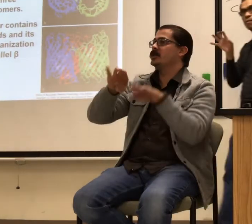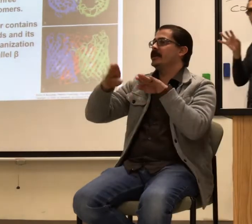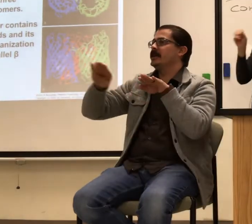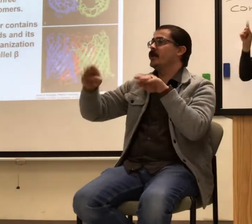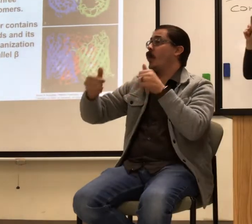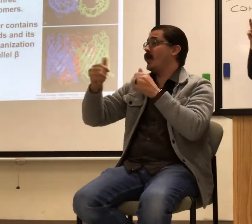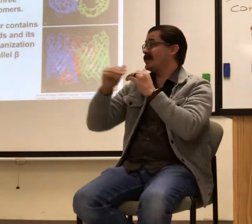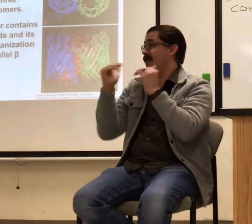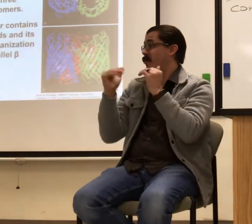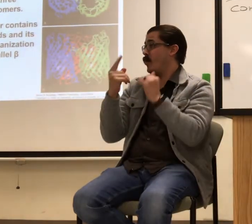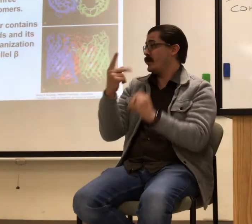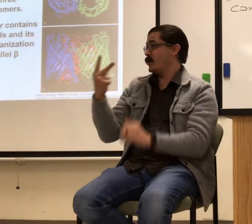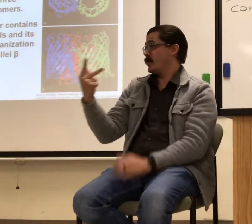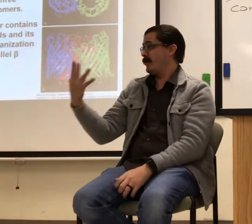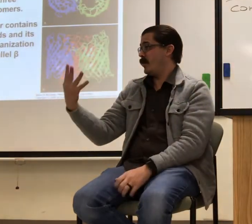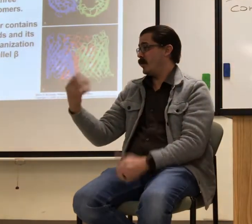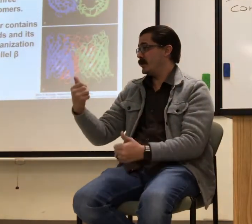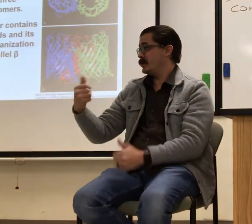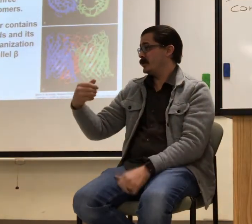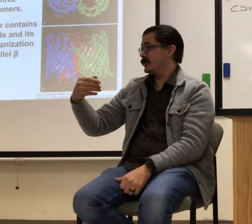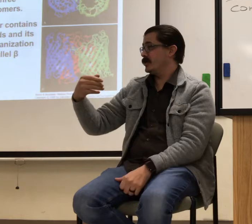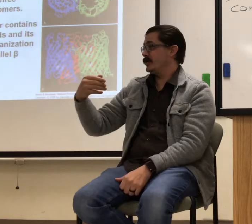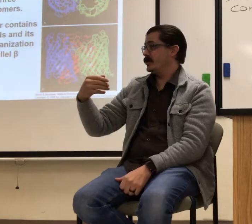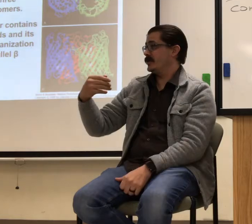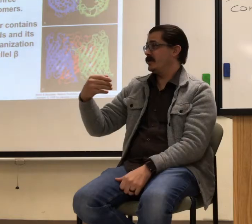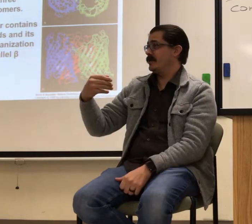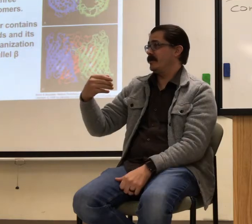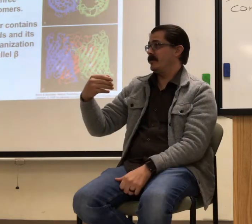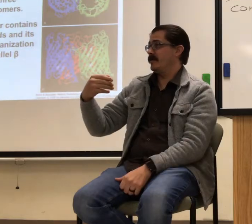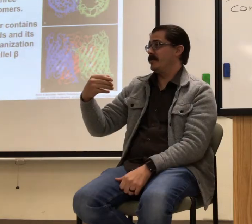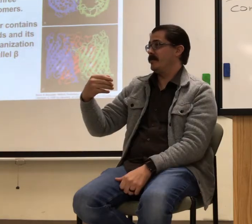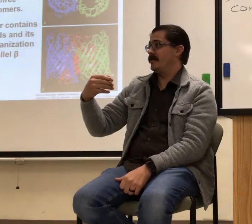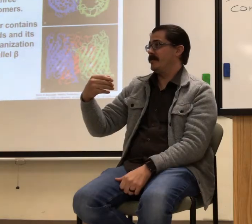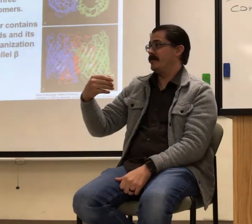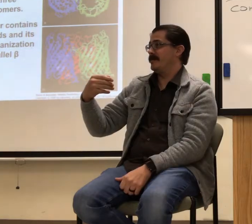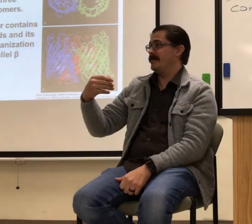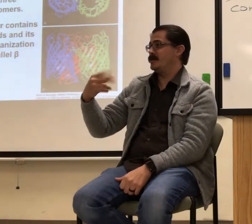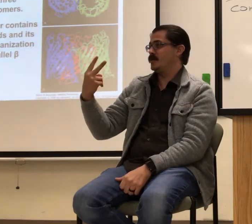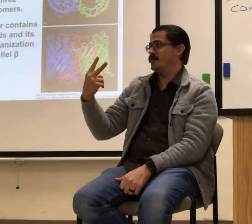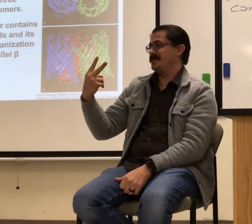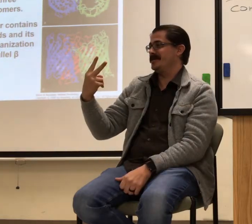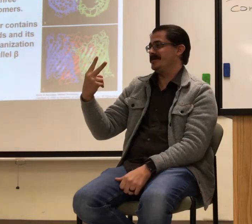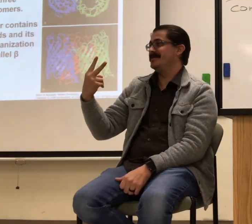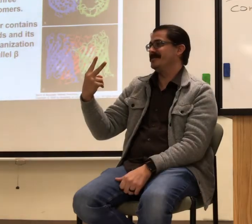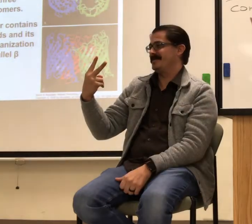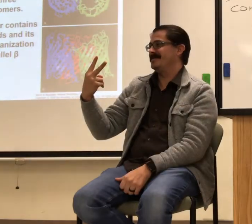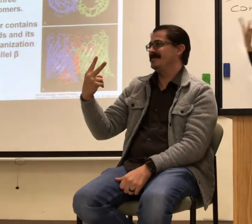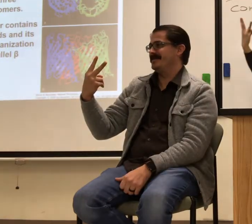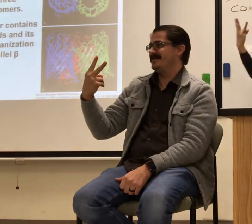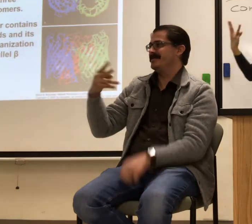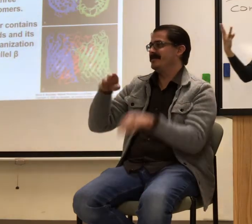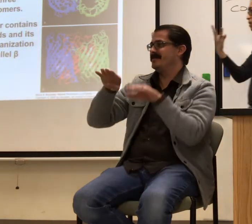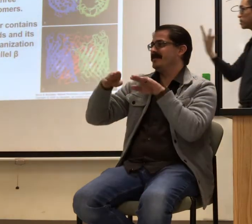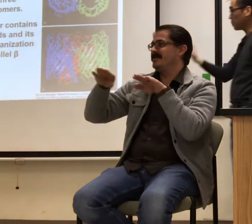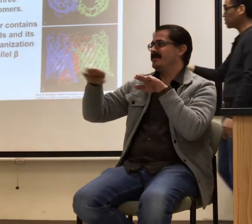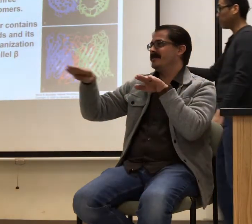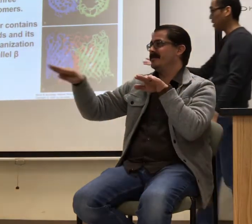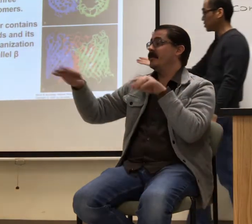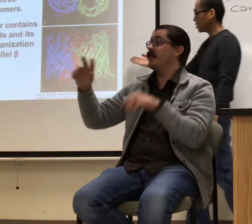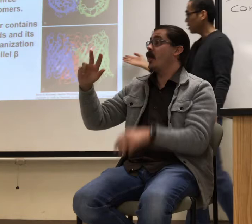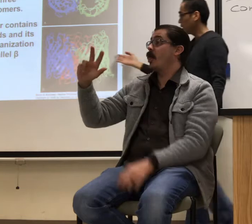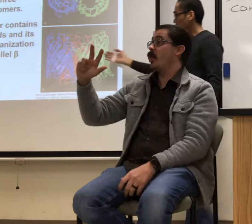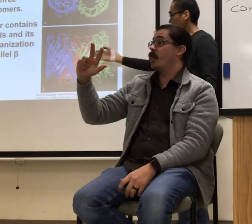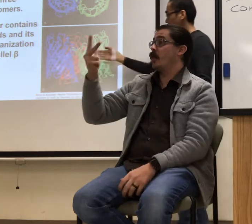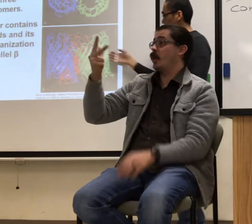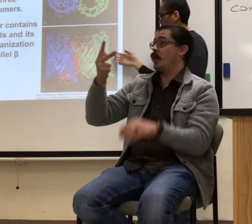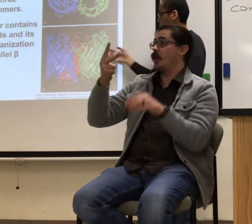level? 1, 2, 3, or 4. The beta sheet was 2. But what you can see is the third level is a bunch of